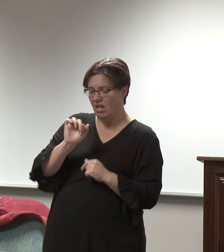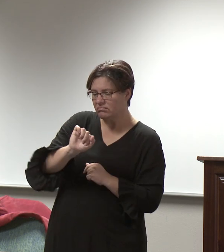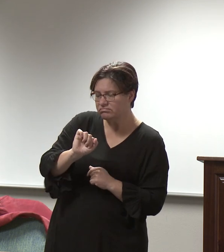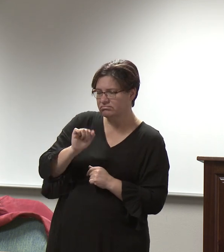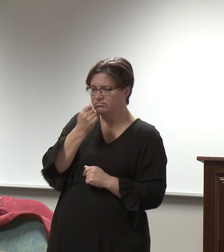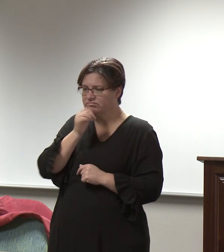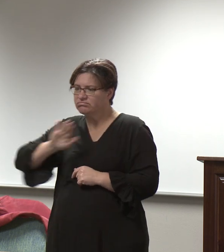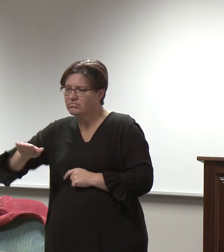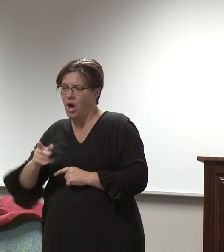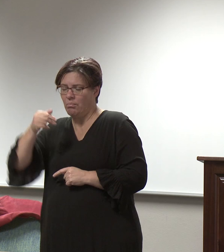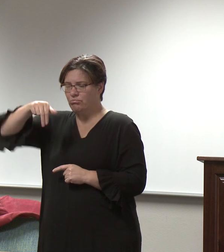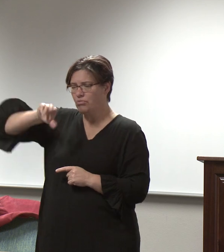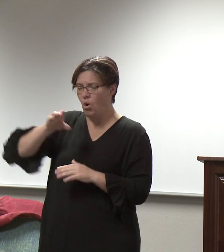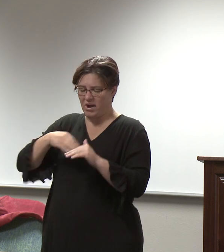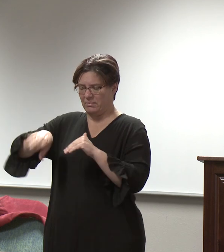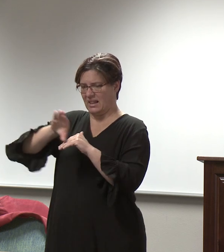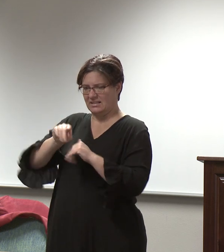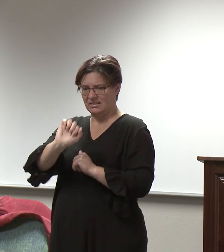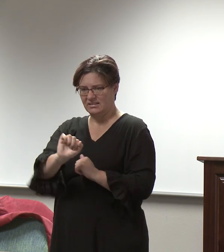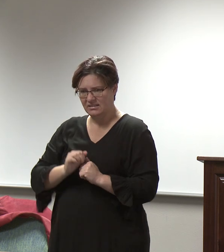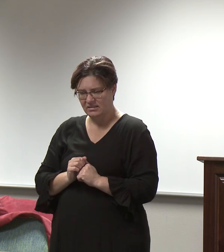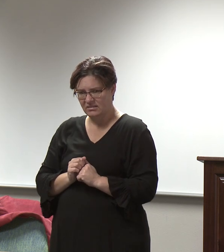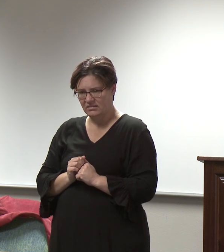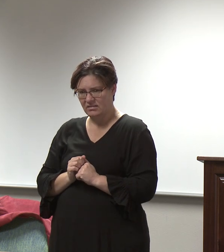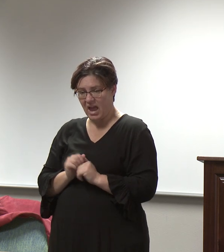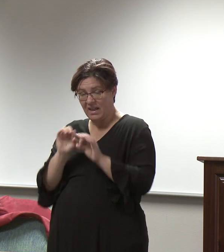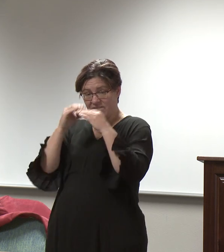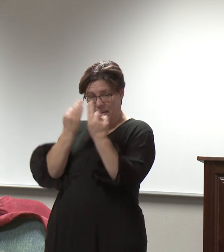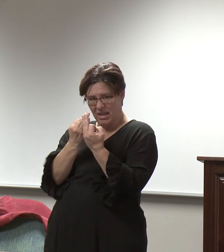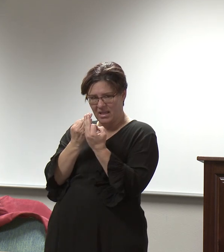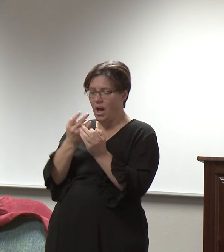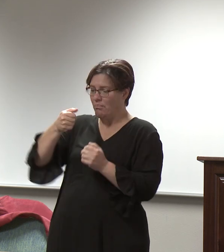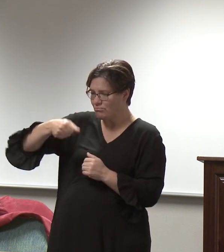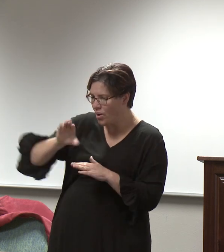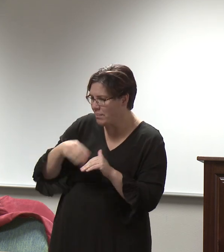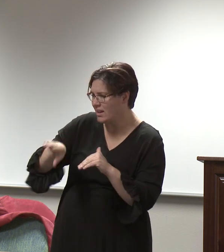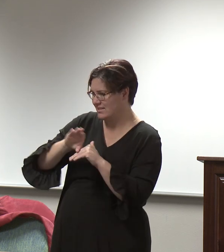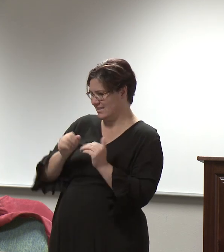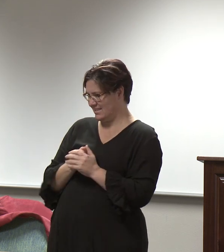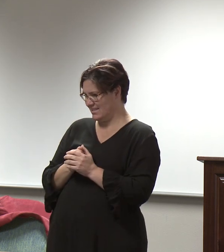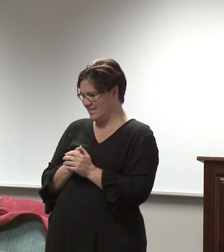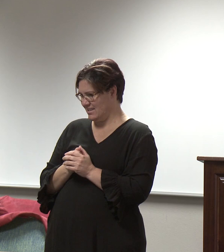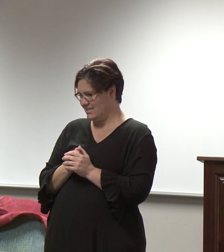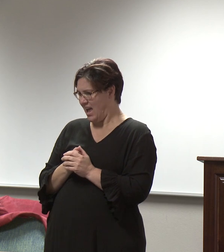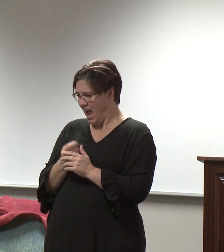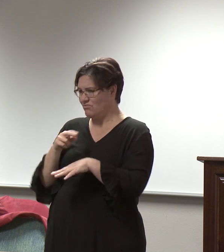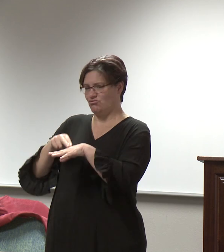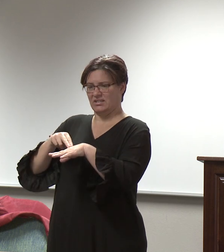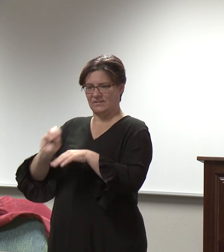and pro-capitalists. And many feminist movements have been pro-capitalist and have been